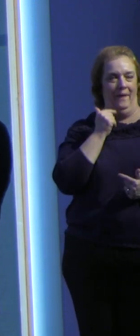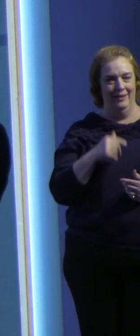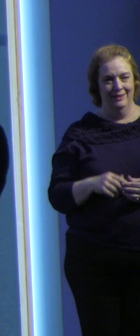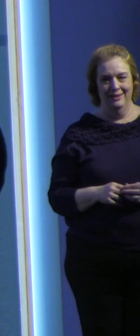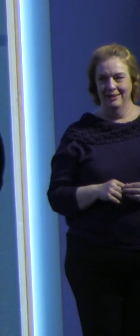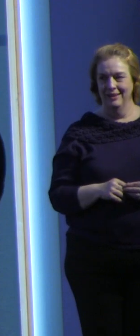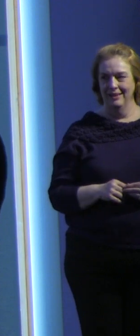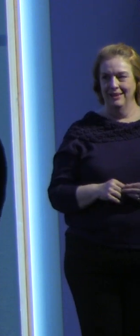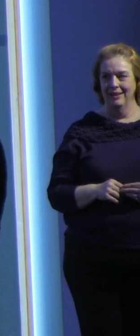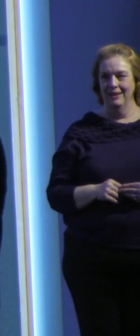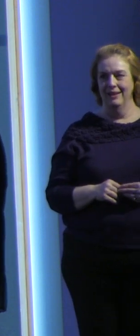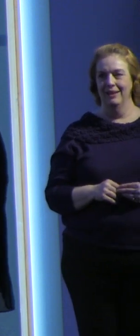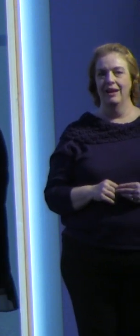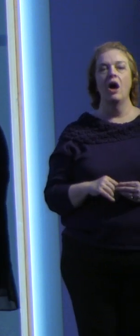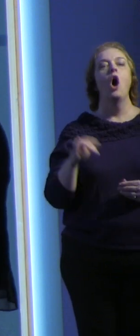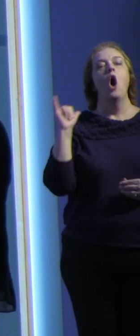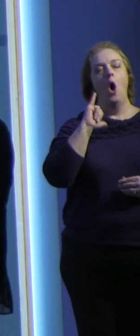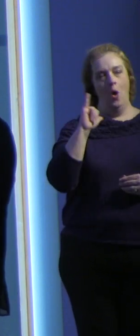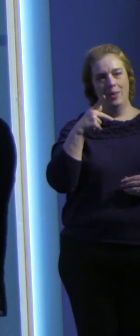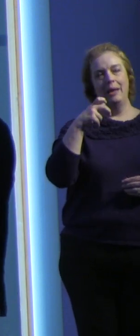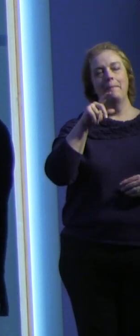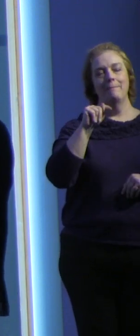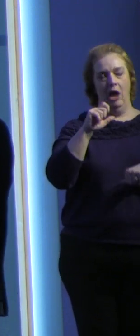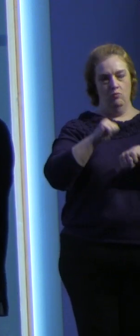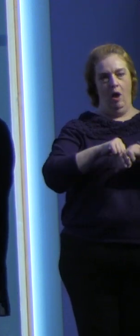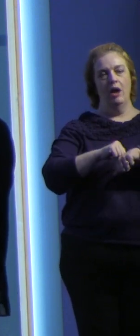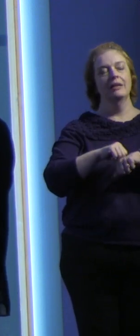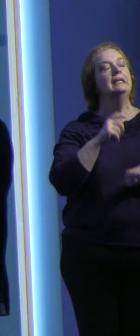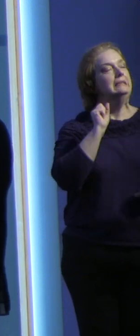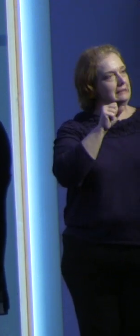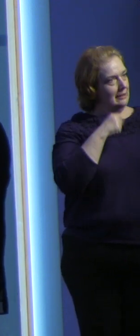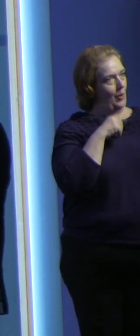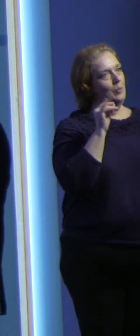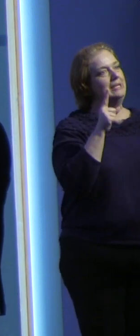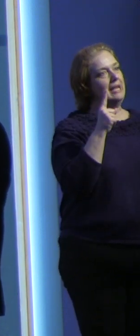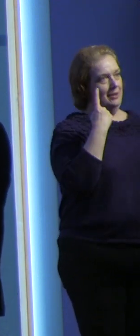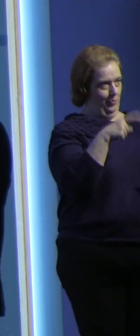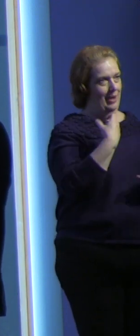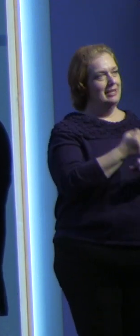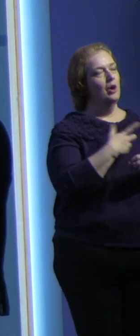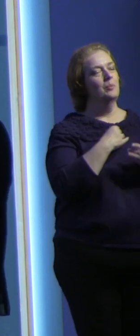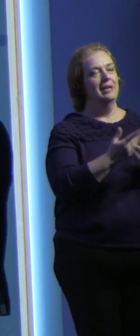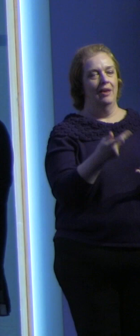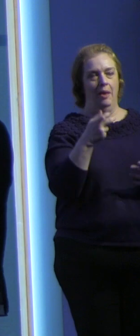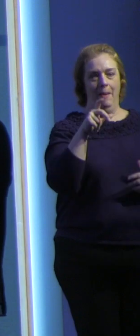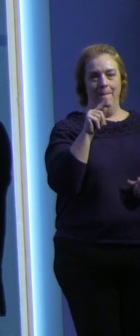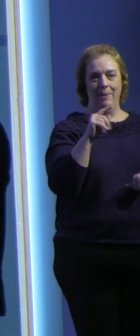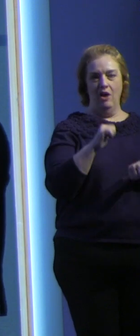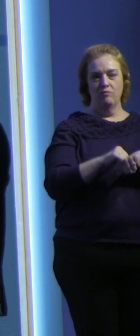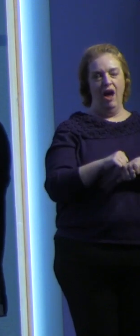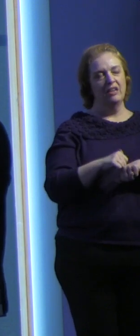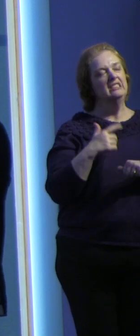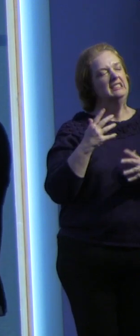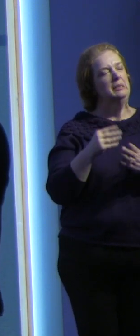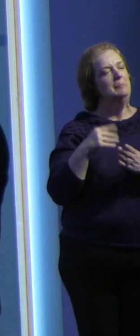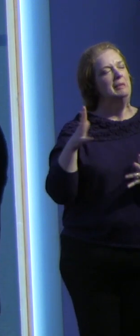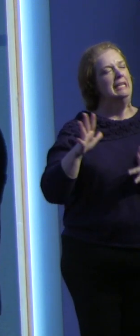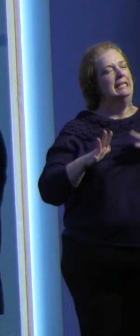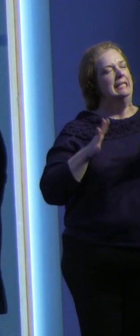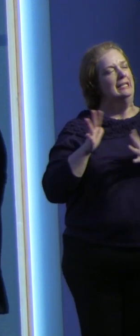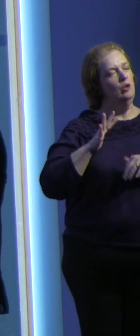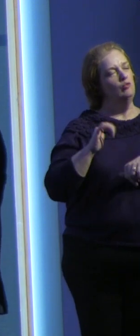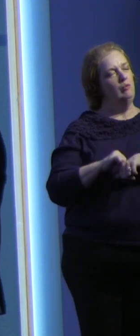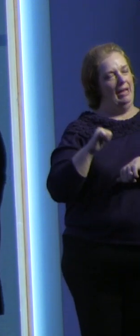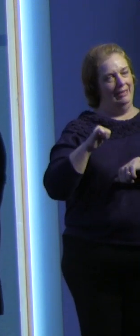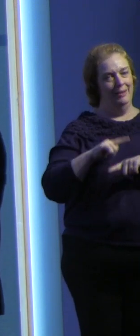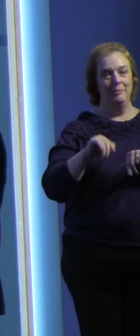like a what? A pet rock. Yes, we did give a pet rock away one year. We spared no expense. Tonight,